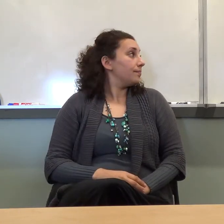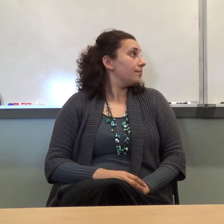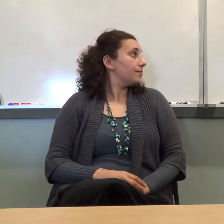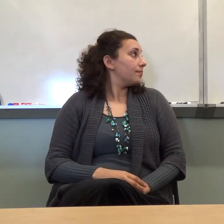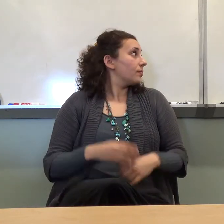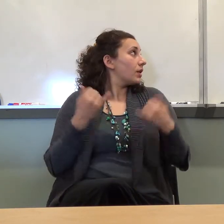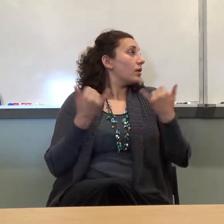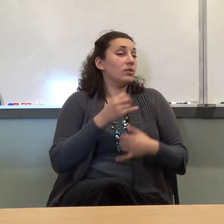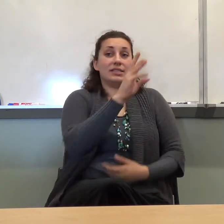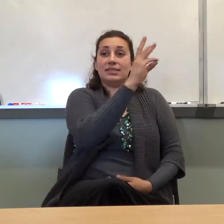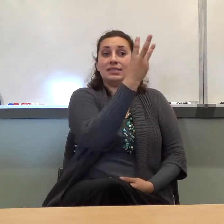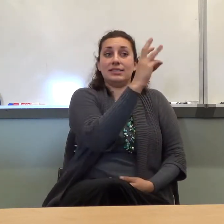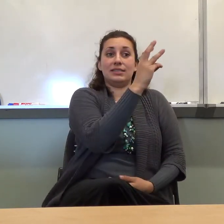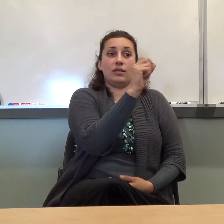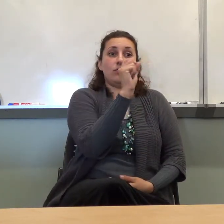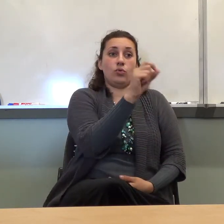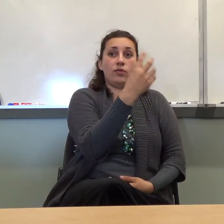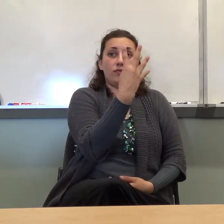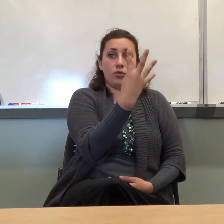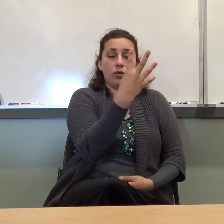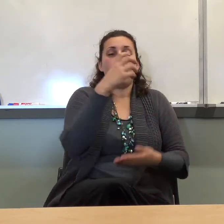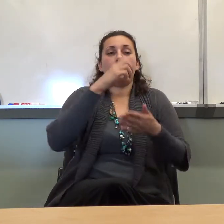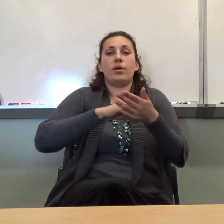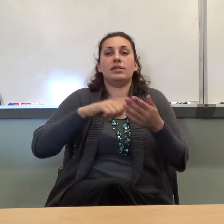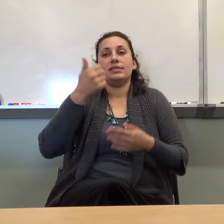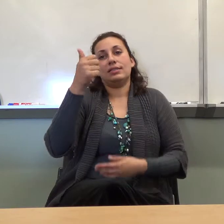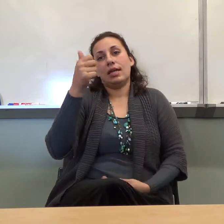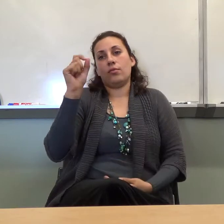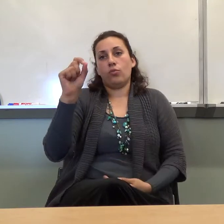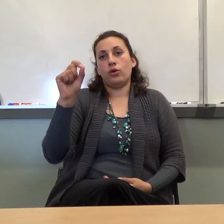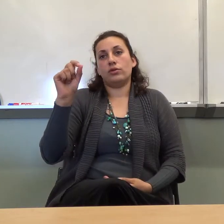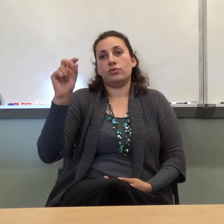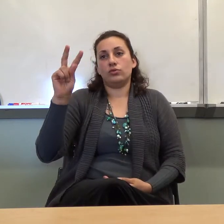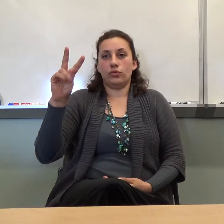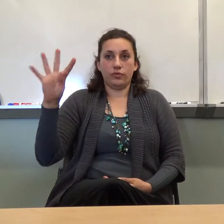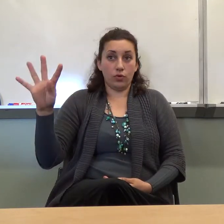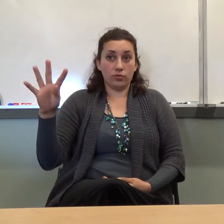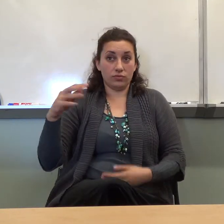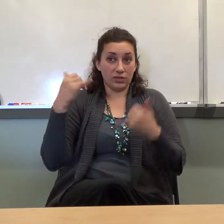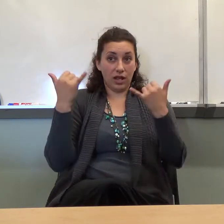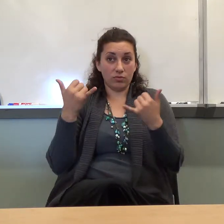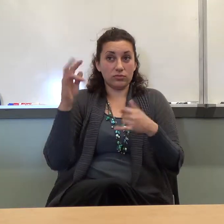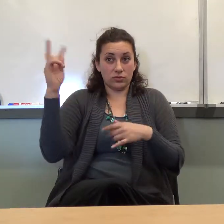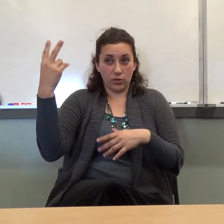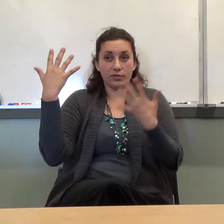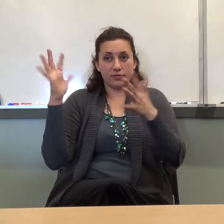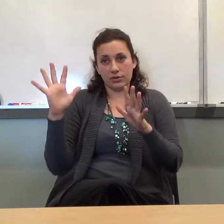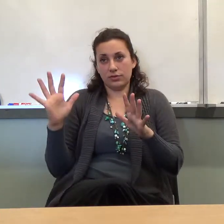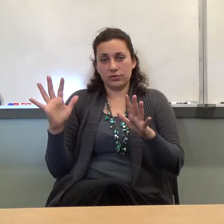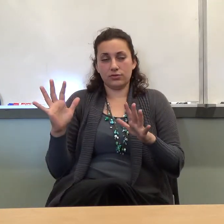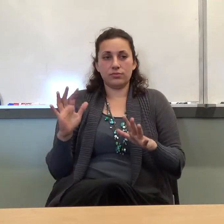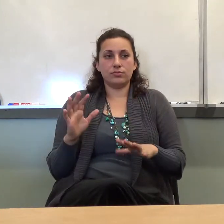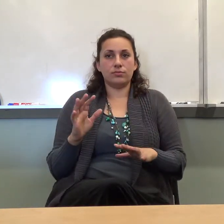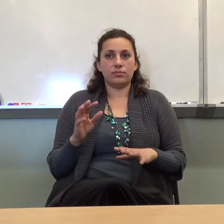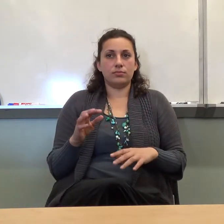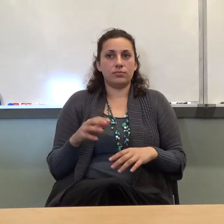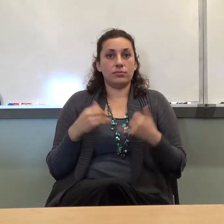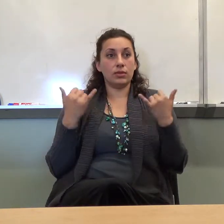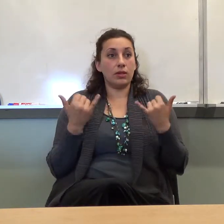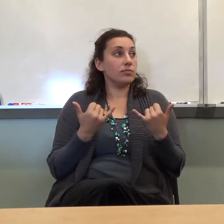16.4 minus 10.24, because we squared it. All right, now we do another